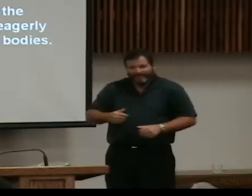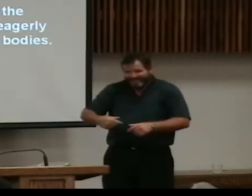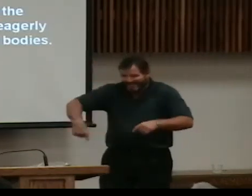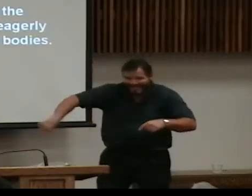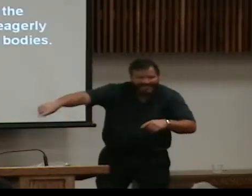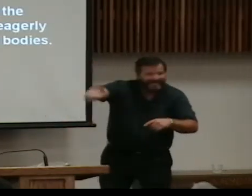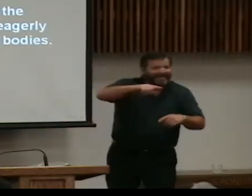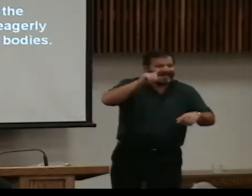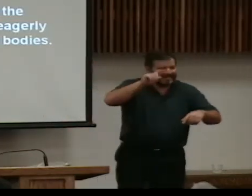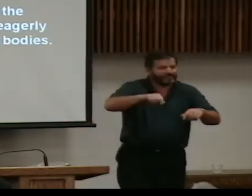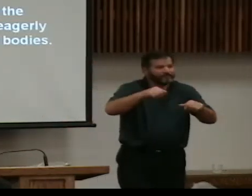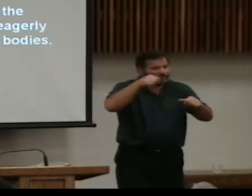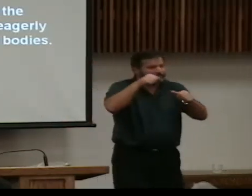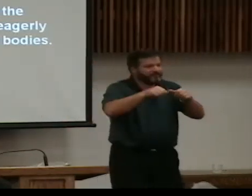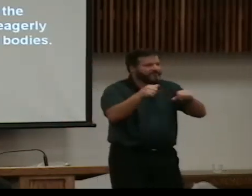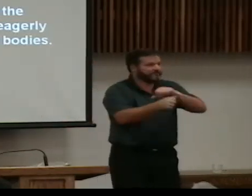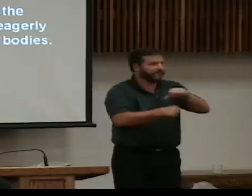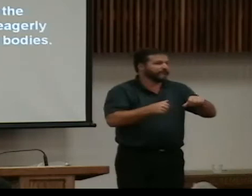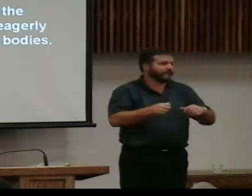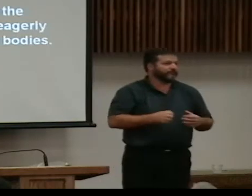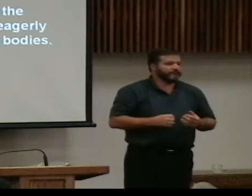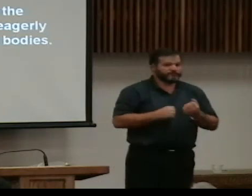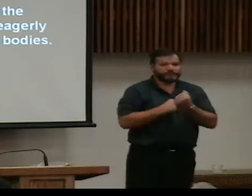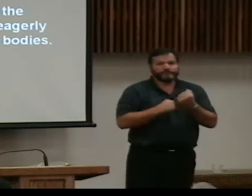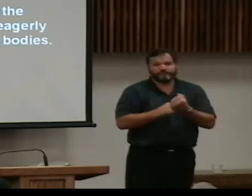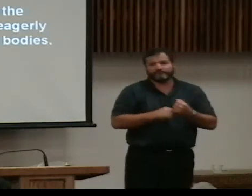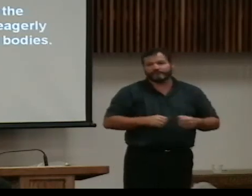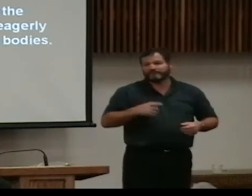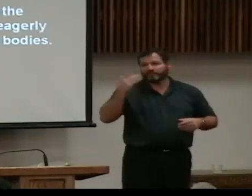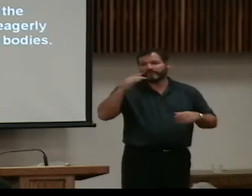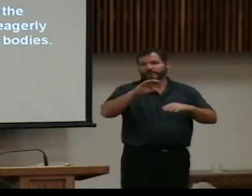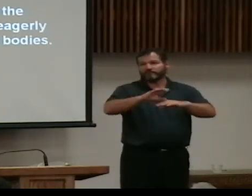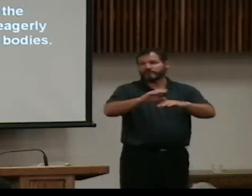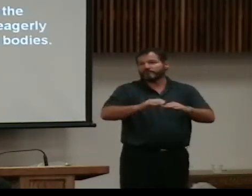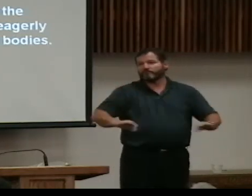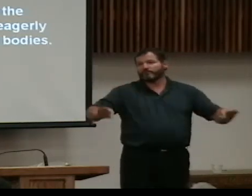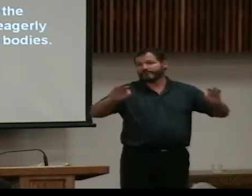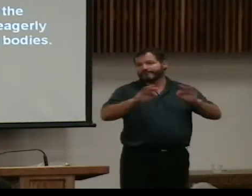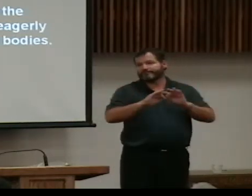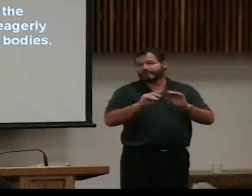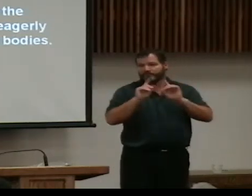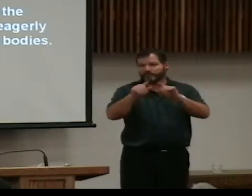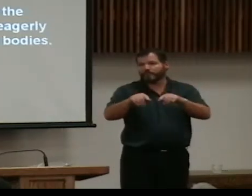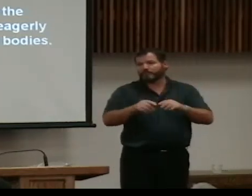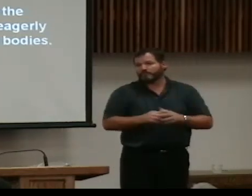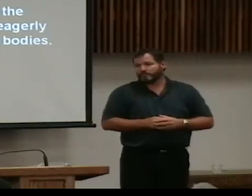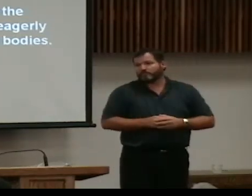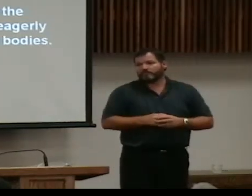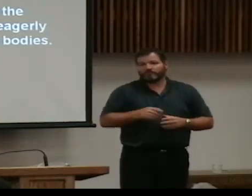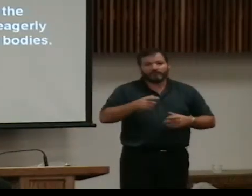be with you. You have to remember, we have to support each other. Very important.